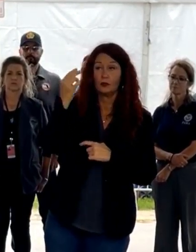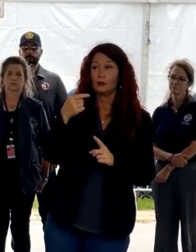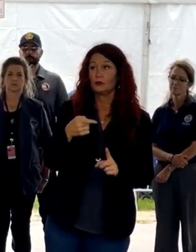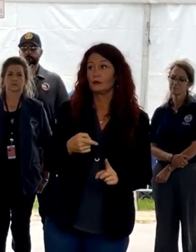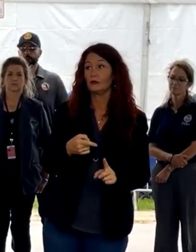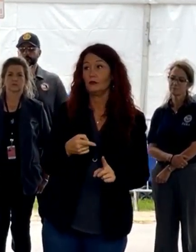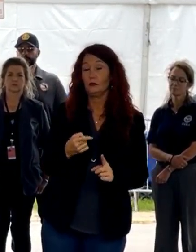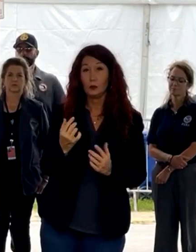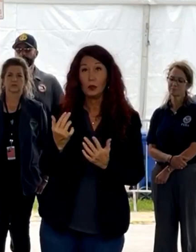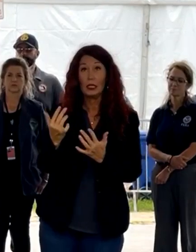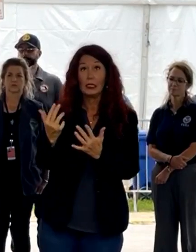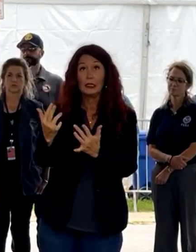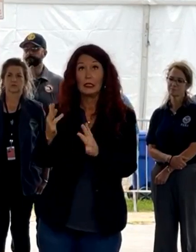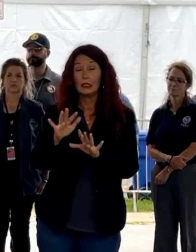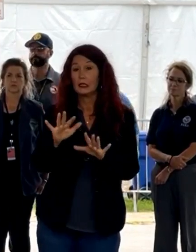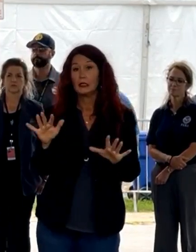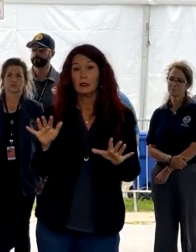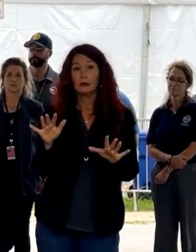unbearable.